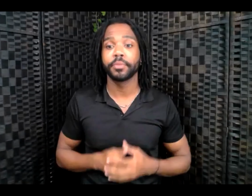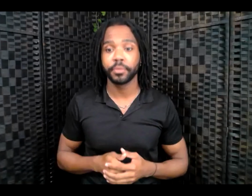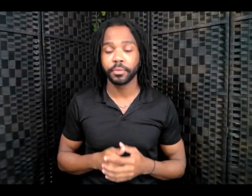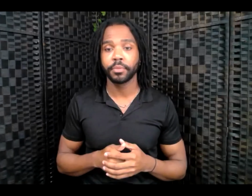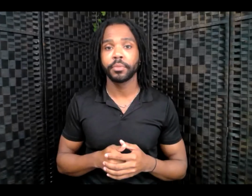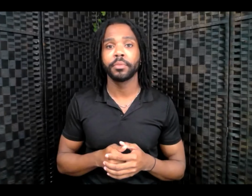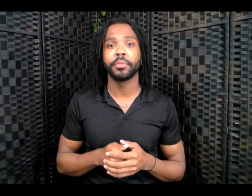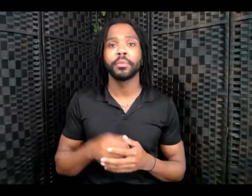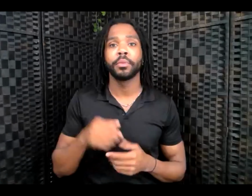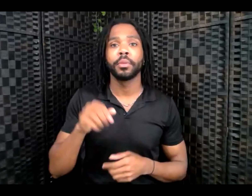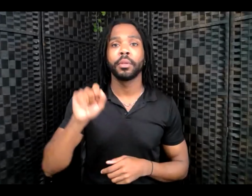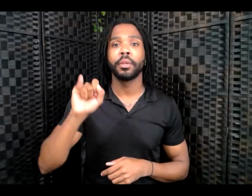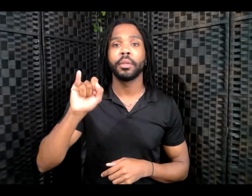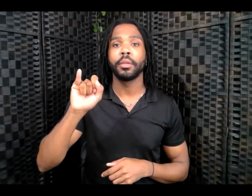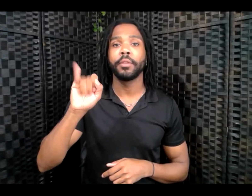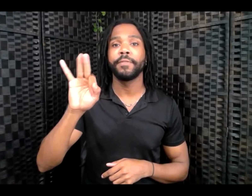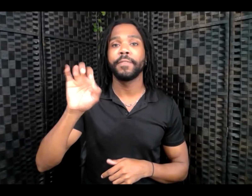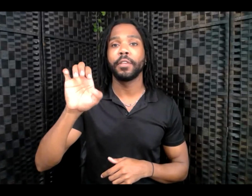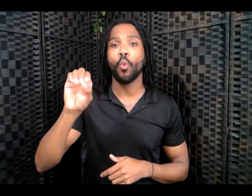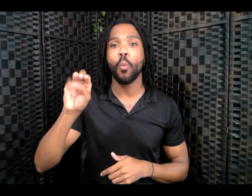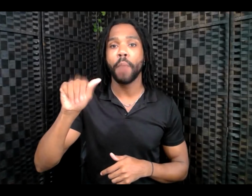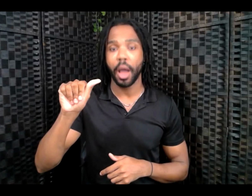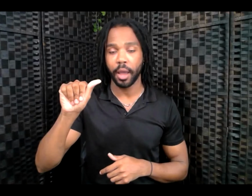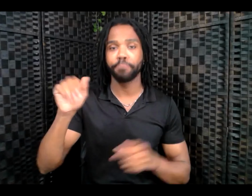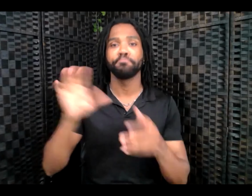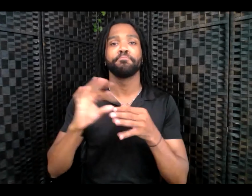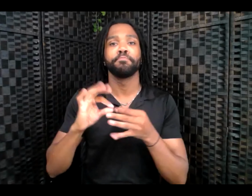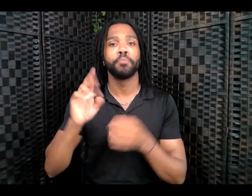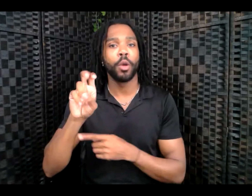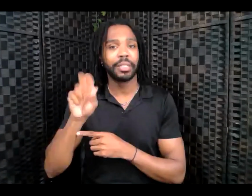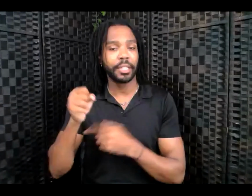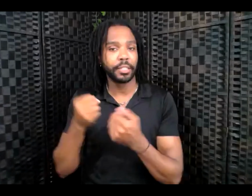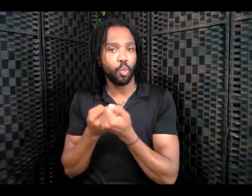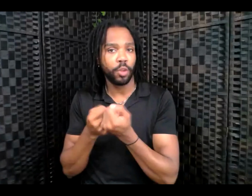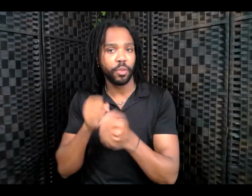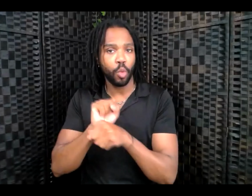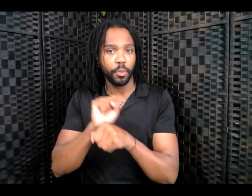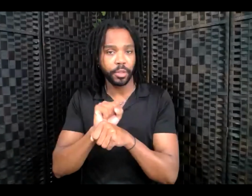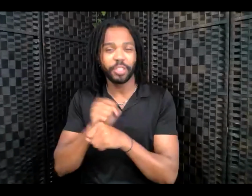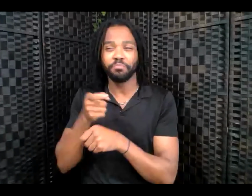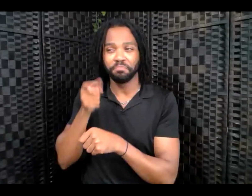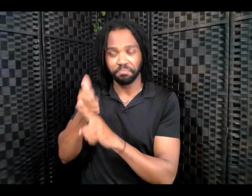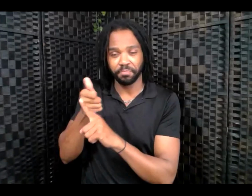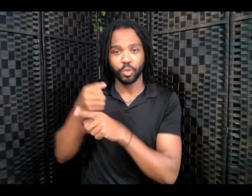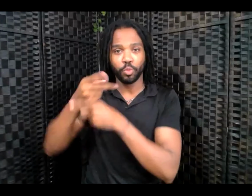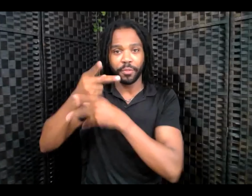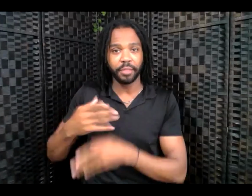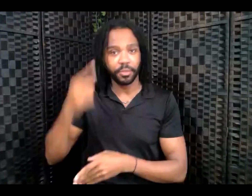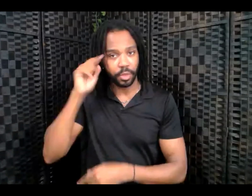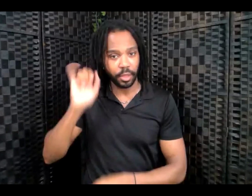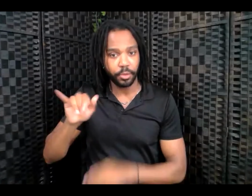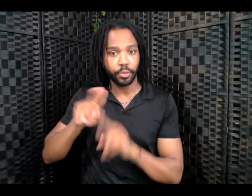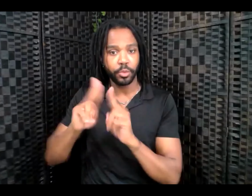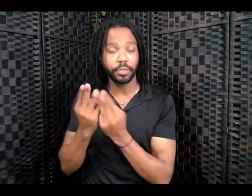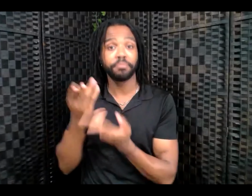Ifeoma with RSA's Supported Employment, the supervisor for our Supported Employment unit,